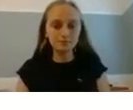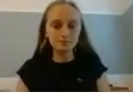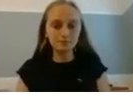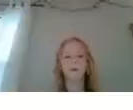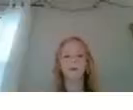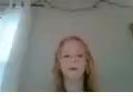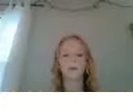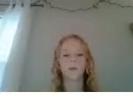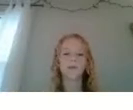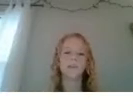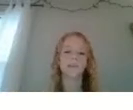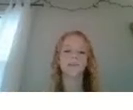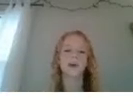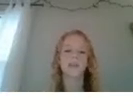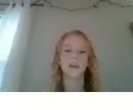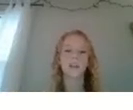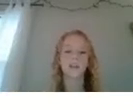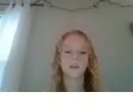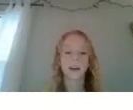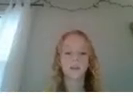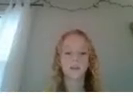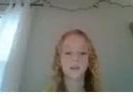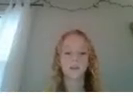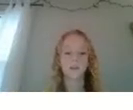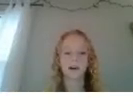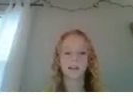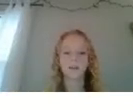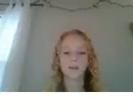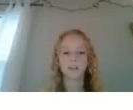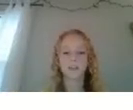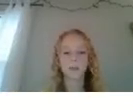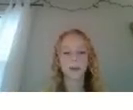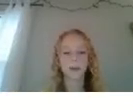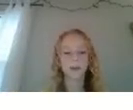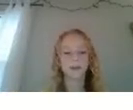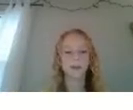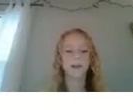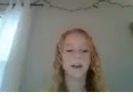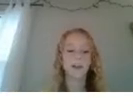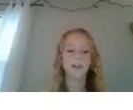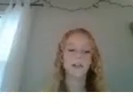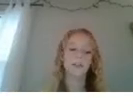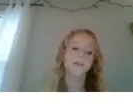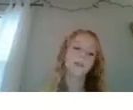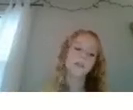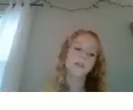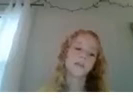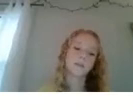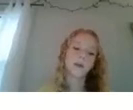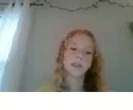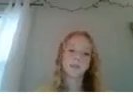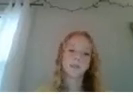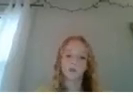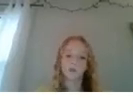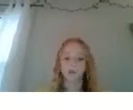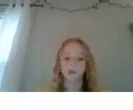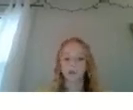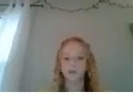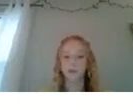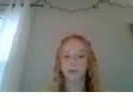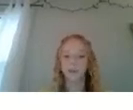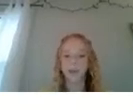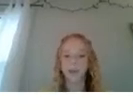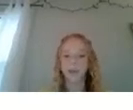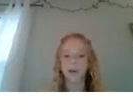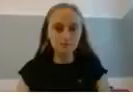So um when we came into the project we had a few goals in mind. First we wanted to learn ASL to the furthest extent possible over the course